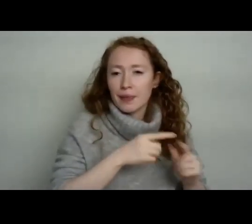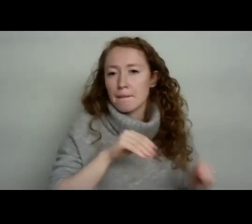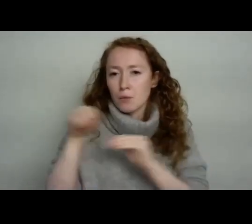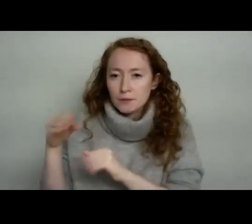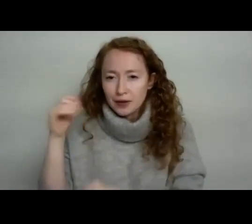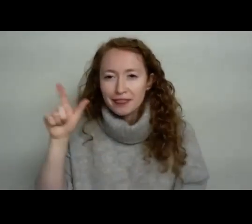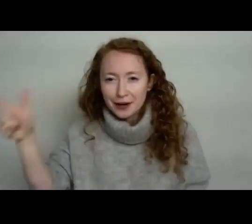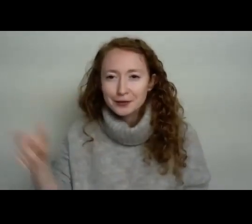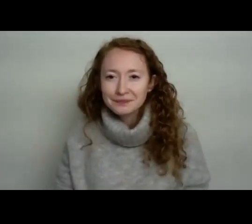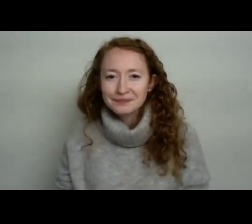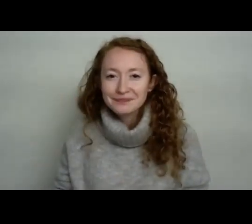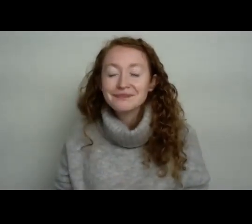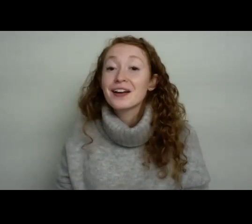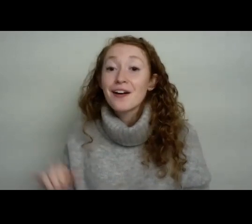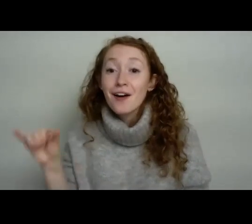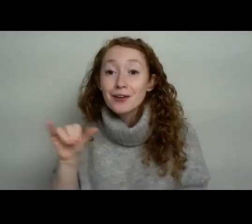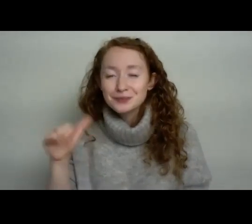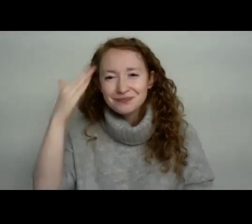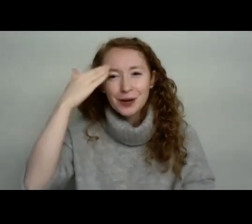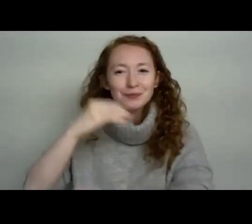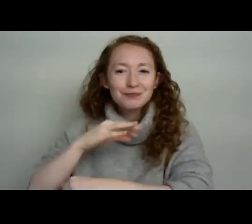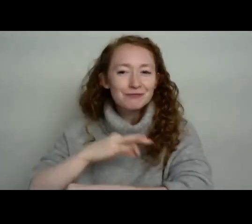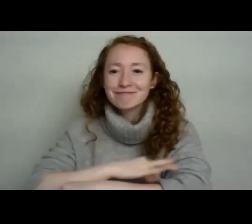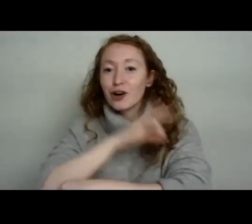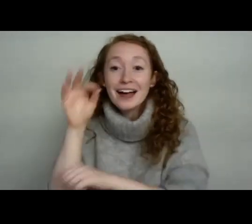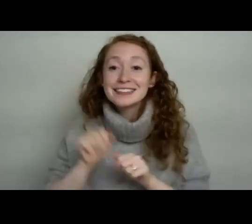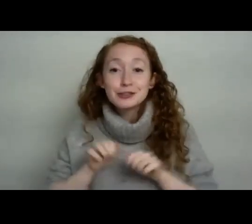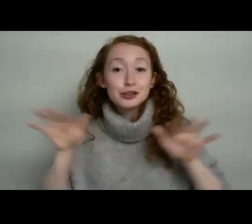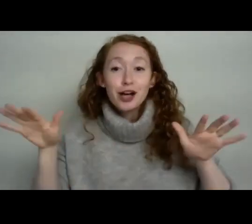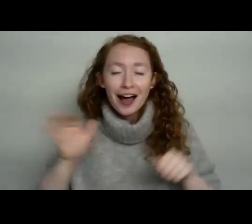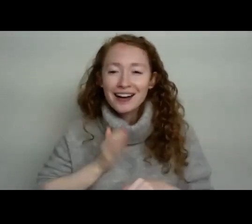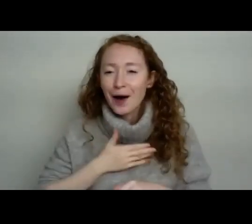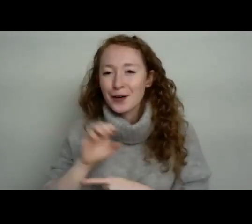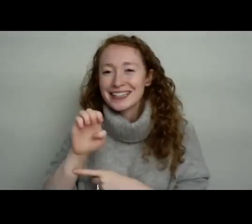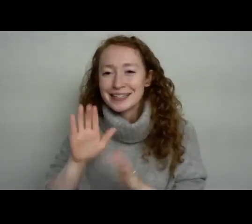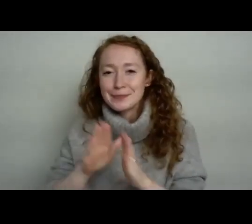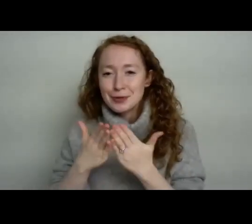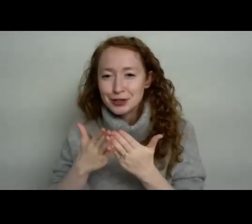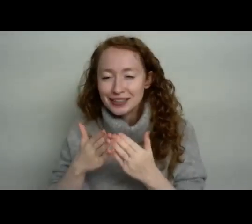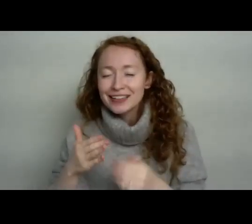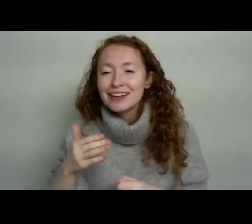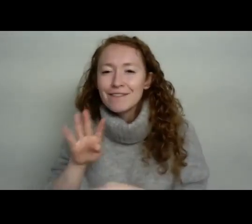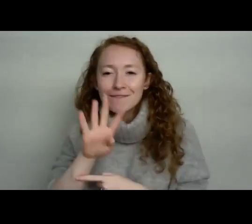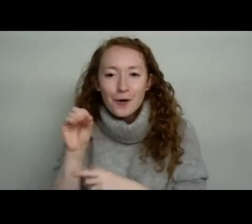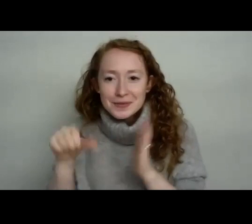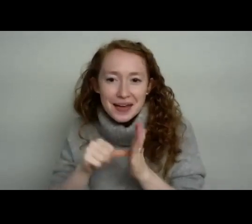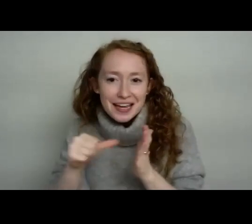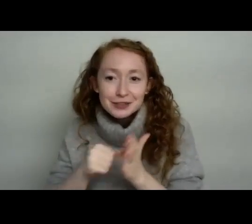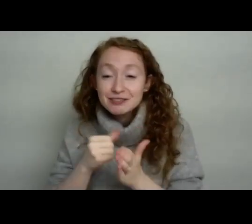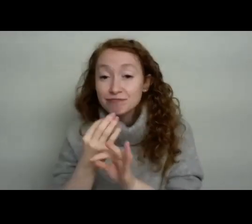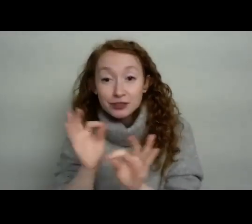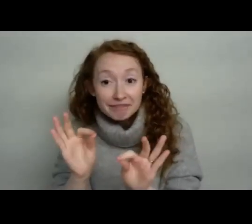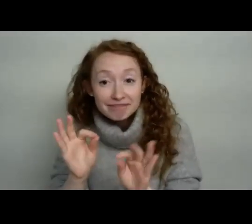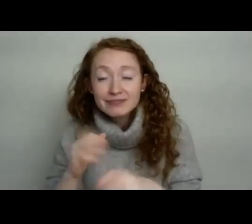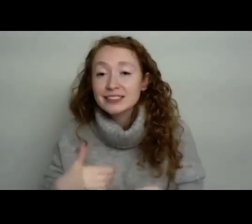Rise and Shine Starting Seeds with Ease book, which is our 40-page seed starting book. And it has tons of awesome info. You can